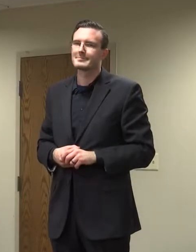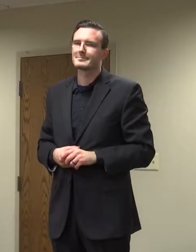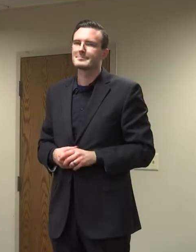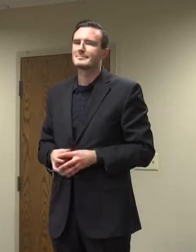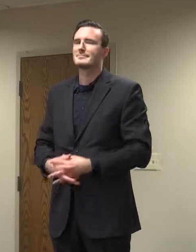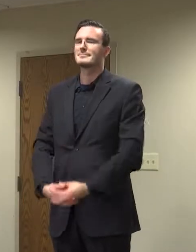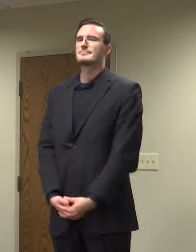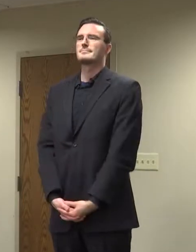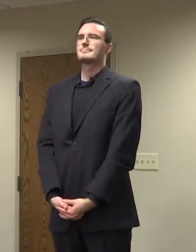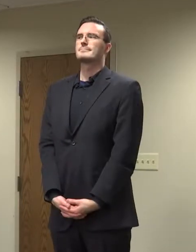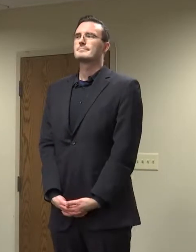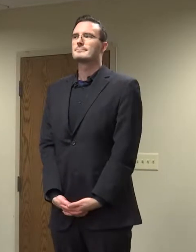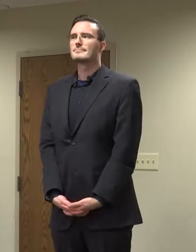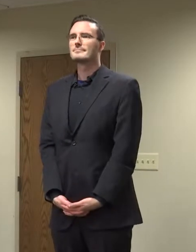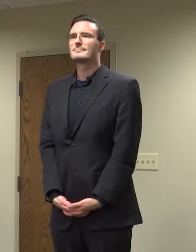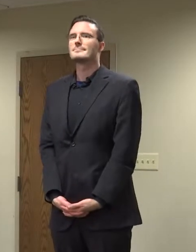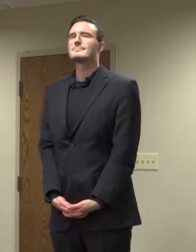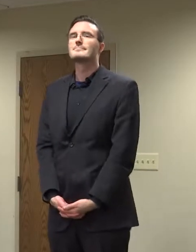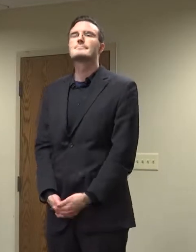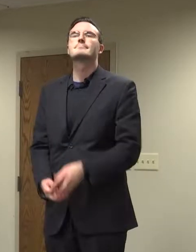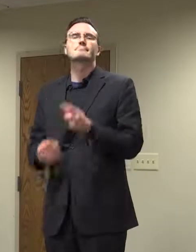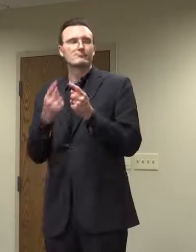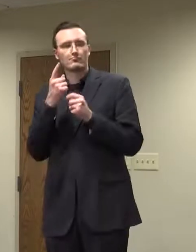I have one last question for you.